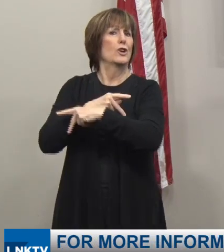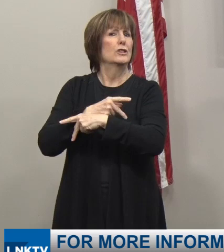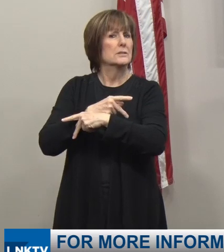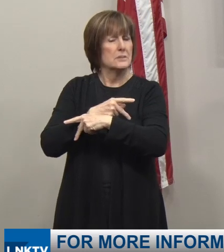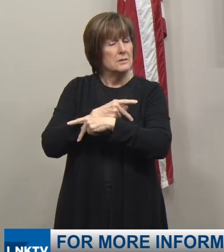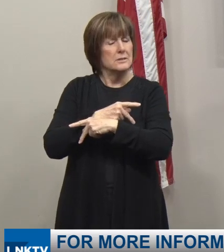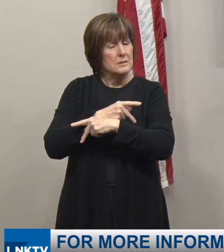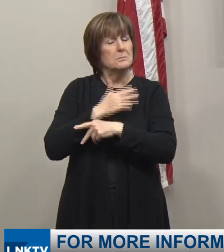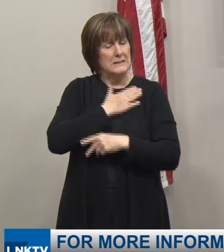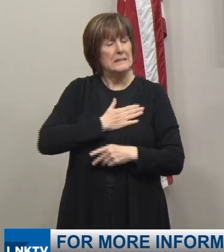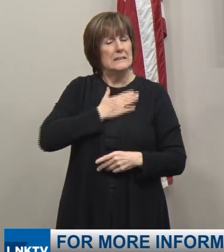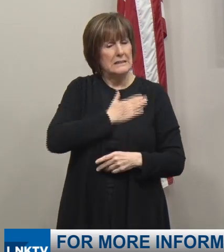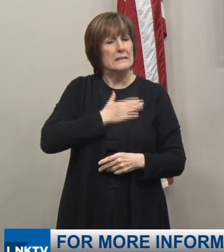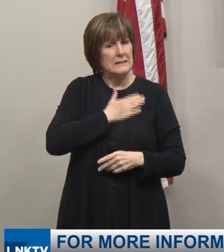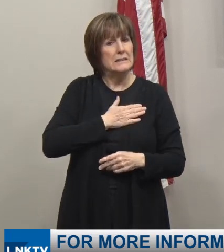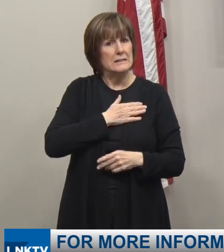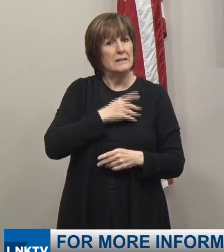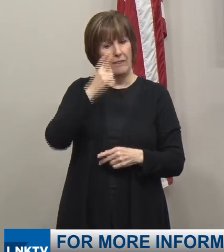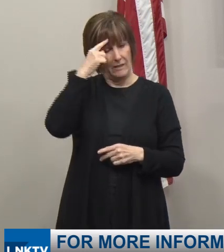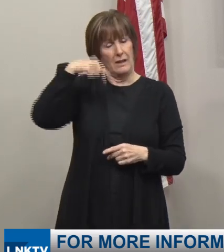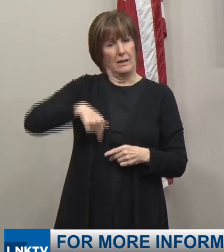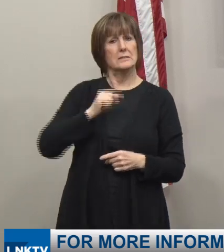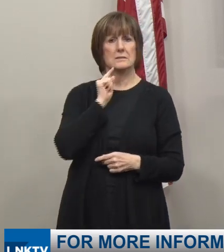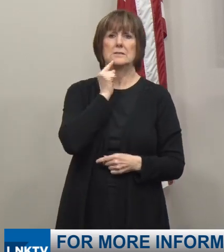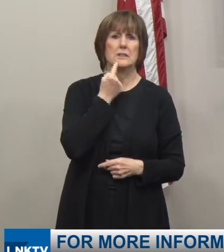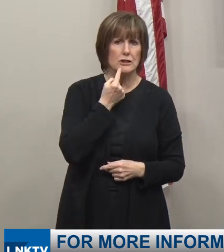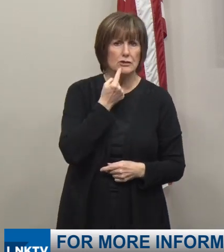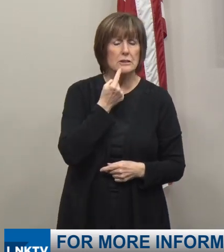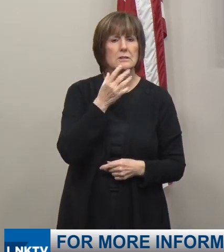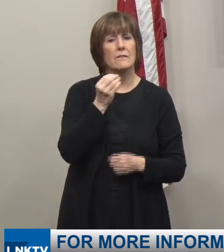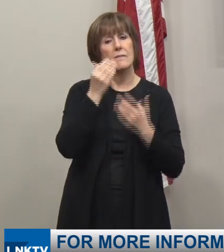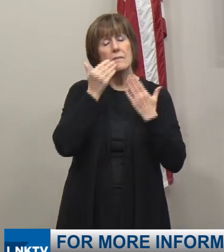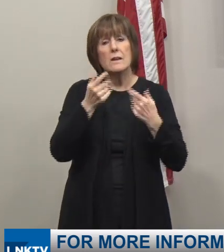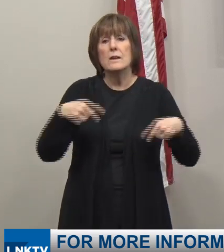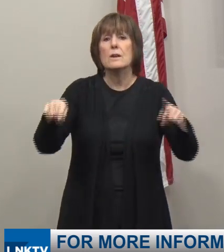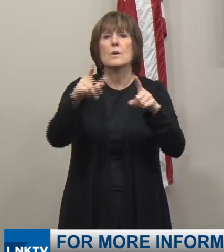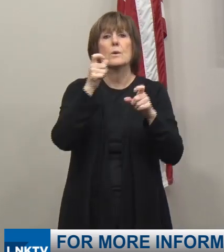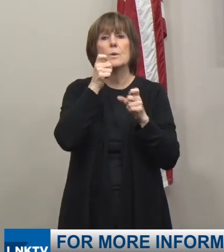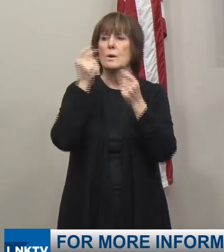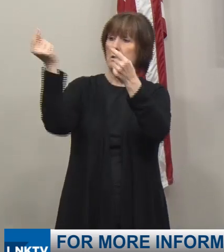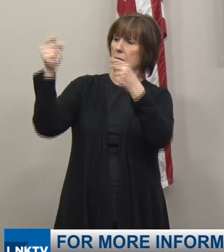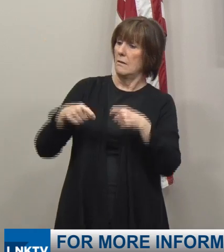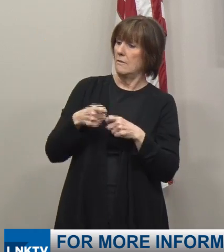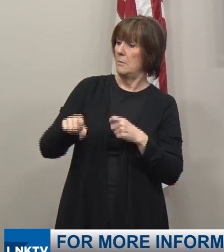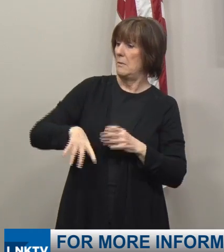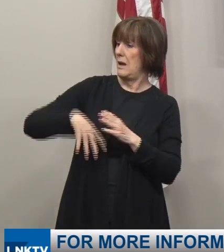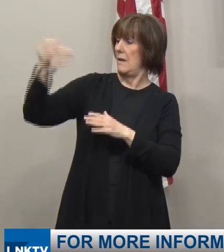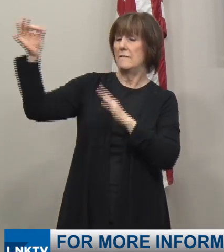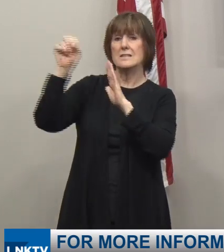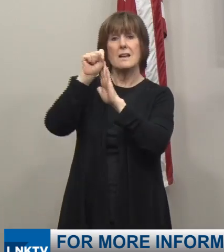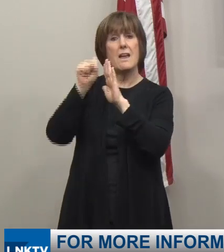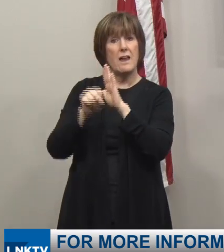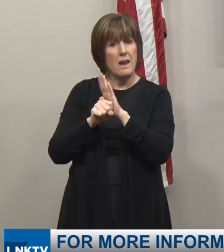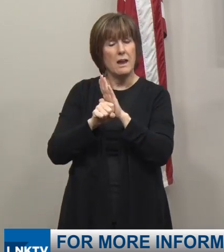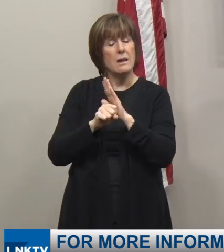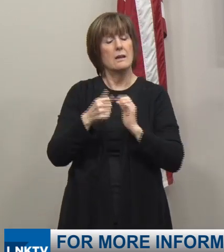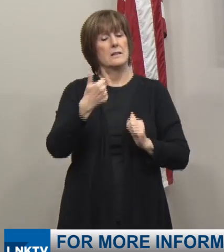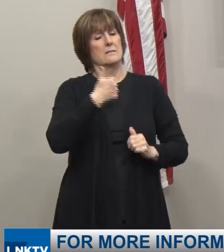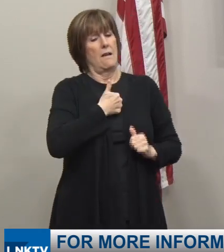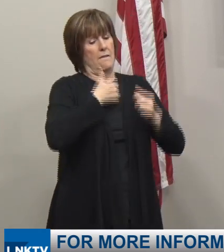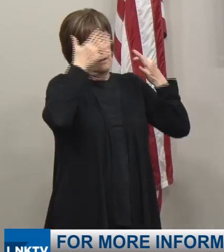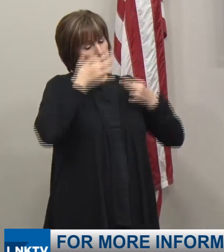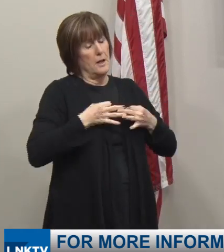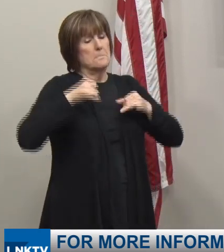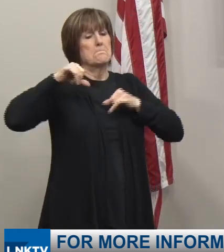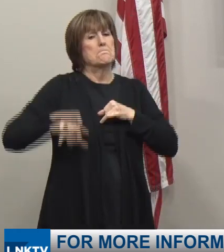Please take these practices seriously, and we want to thank those who have come back from out-of-state travel and imposed a quarantine on themselves